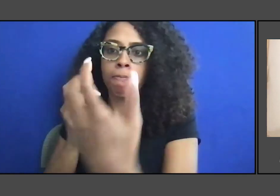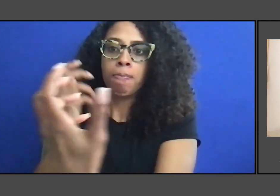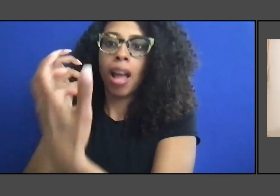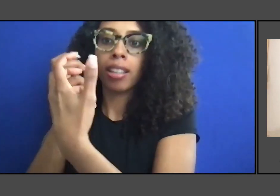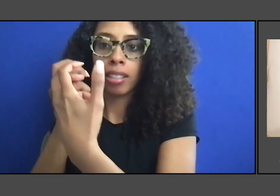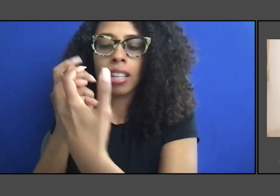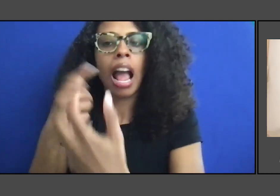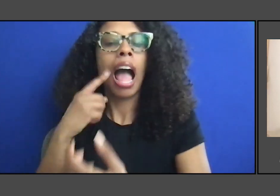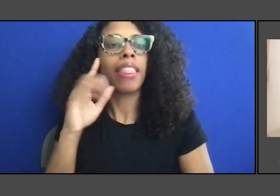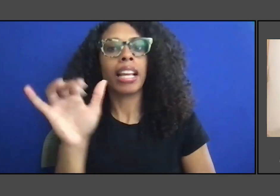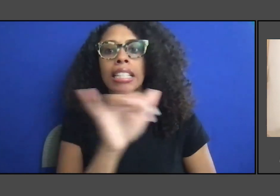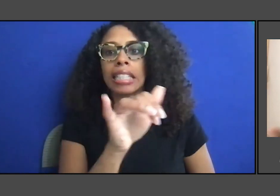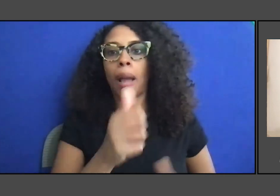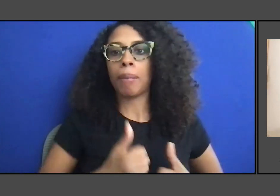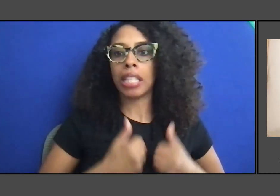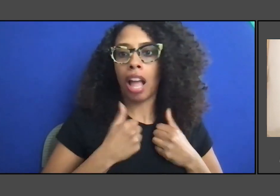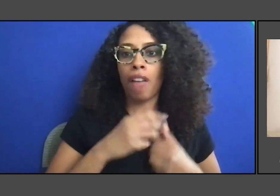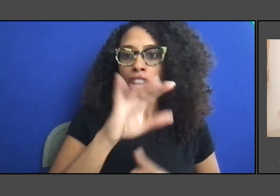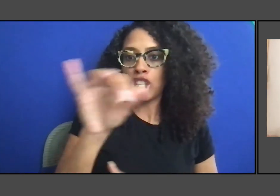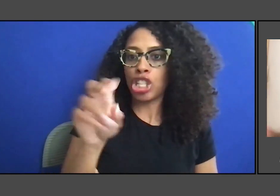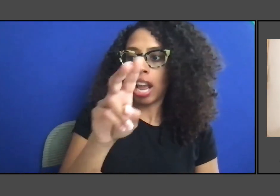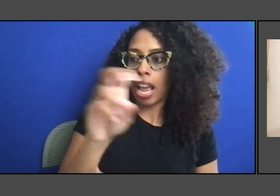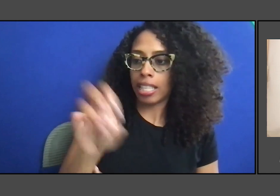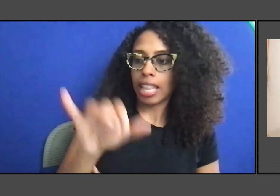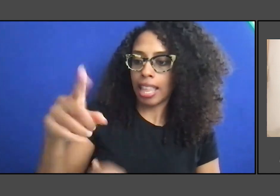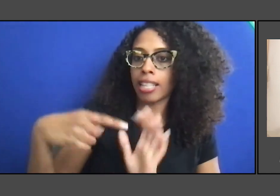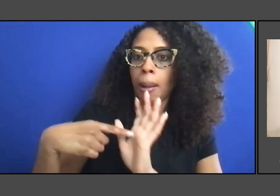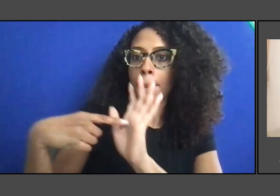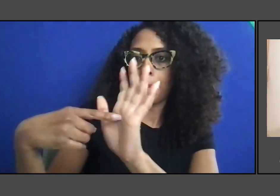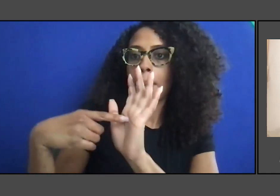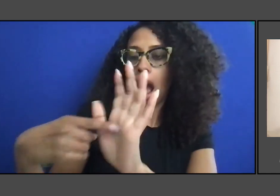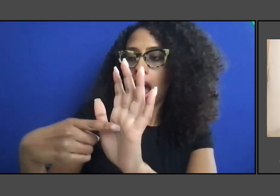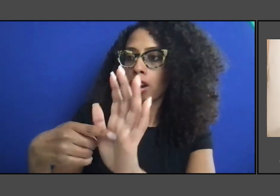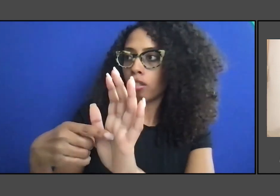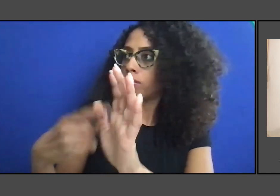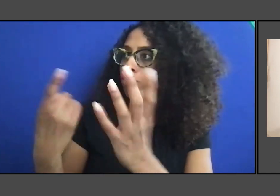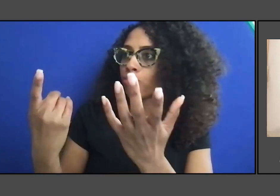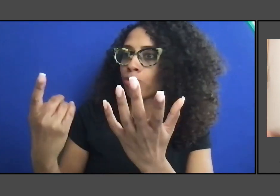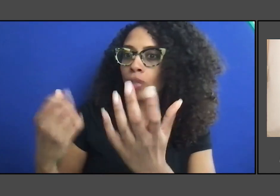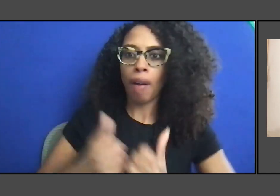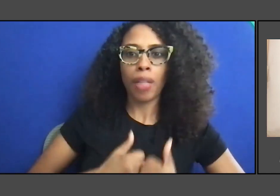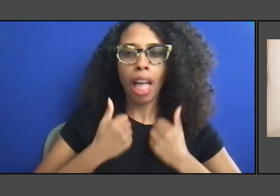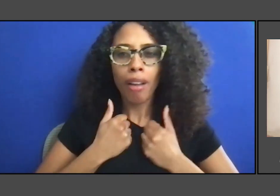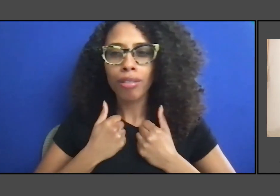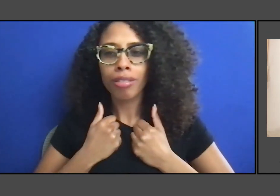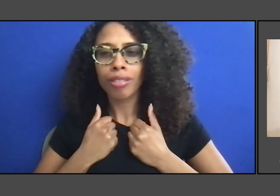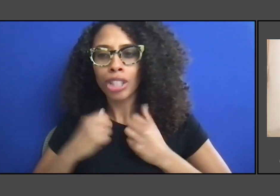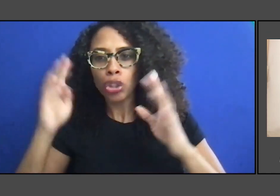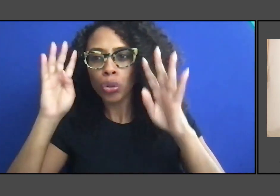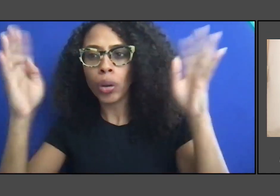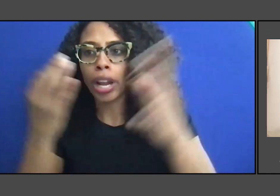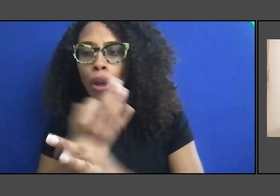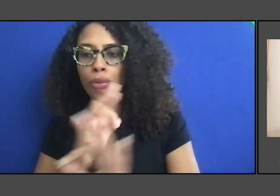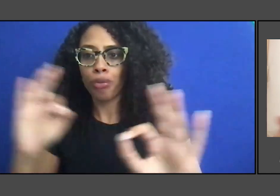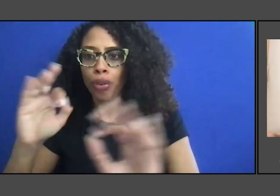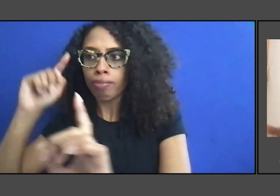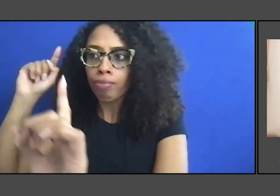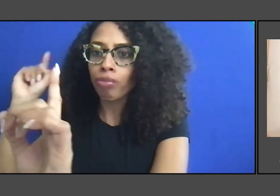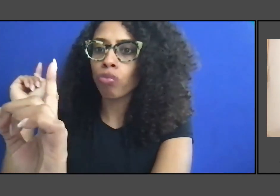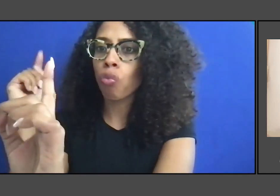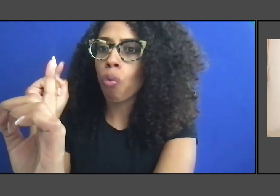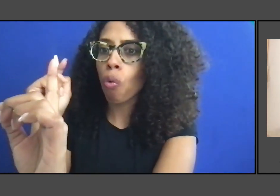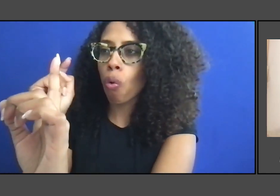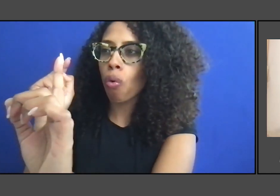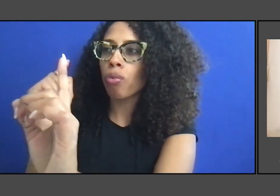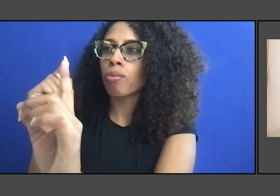in life, creative, free, and aspiring towards something better than you